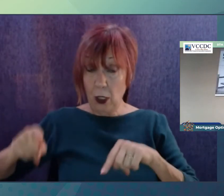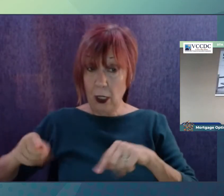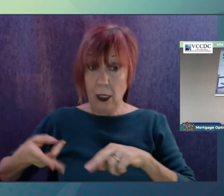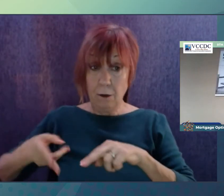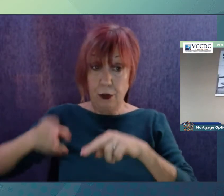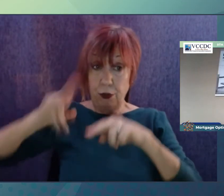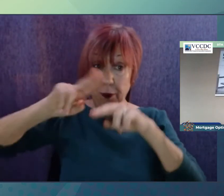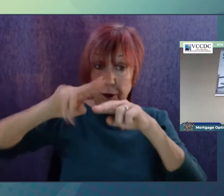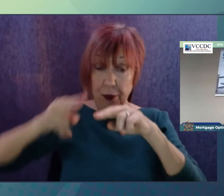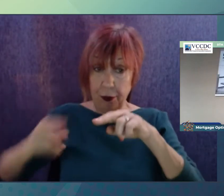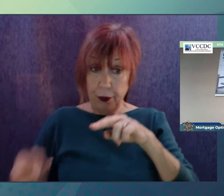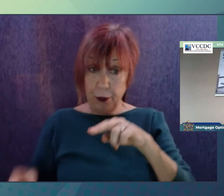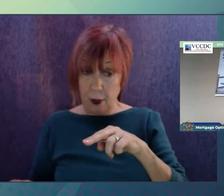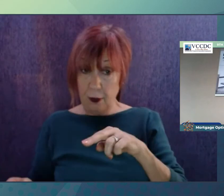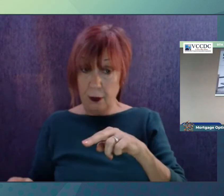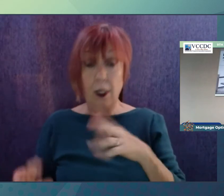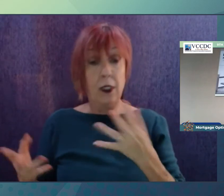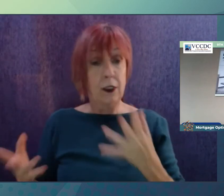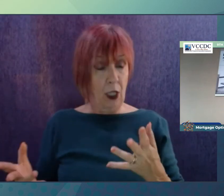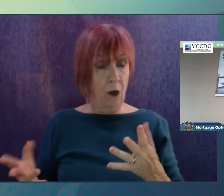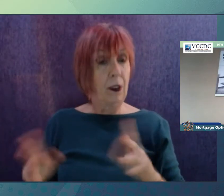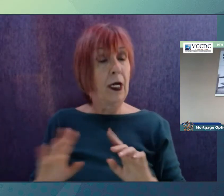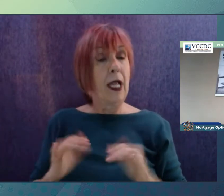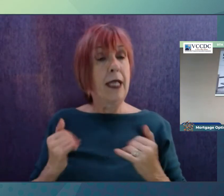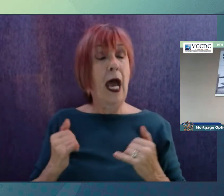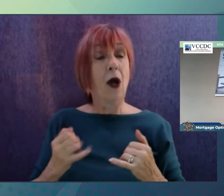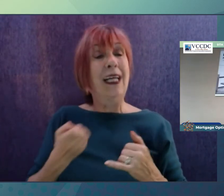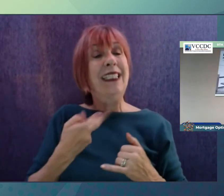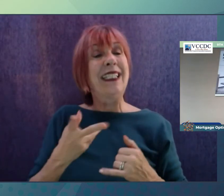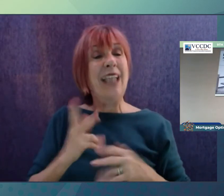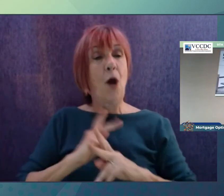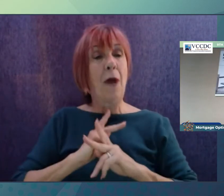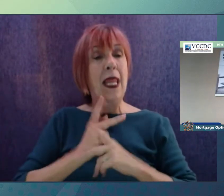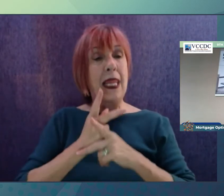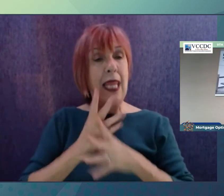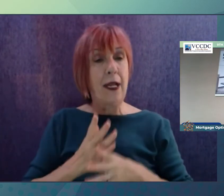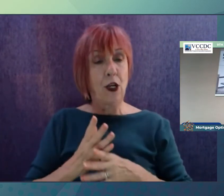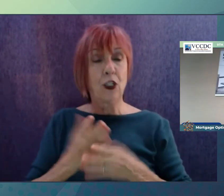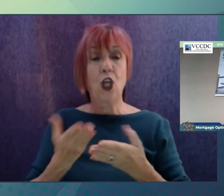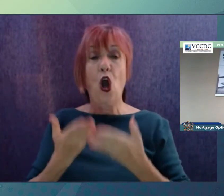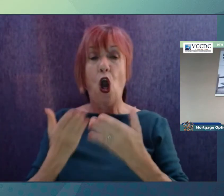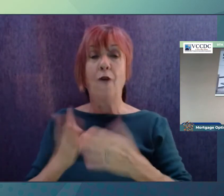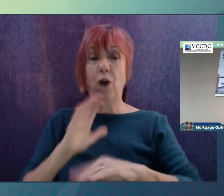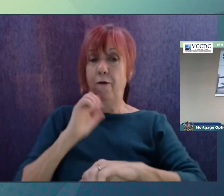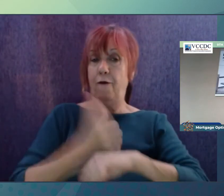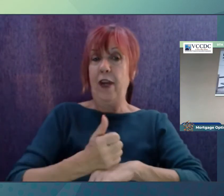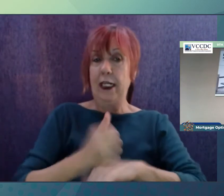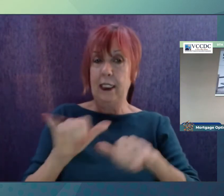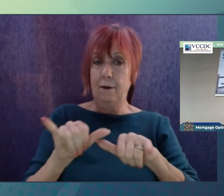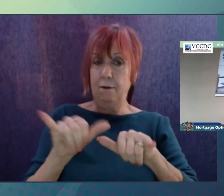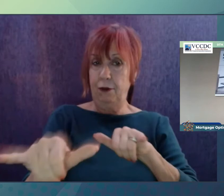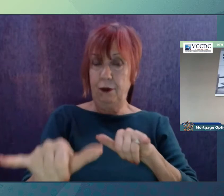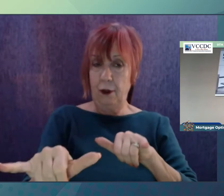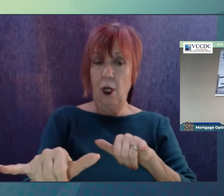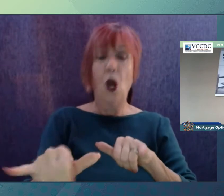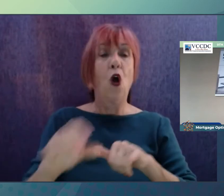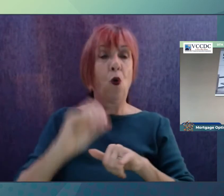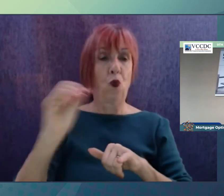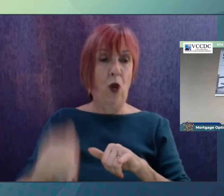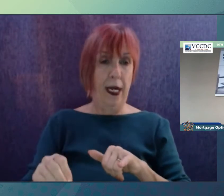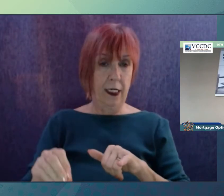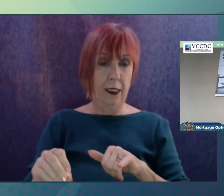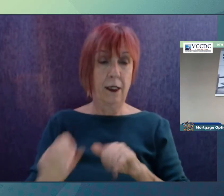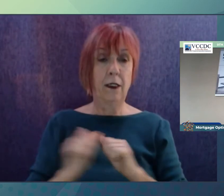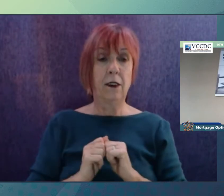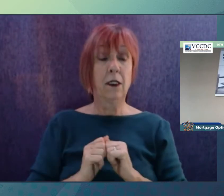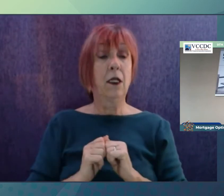as rates rise. However, some lenders offer a fixed rate of interest for home equity lines of credit. Also,